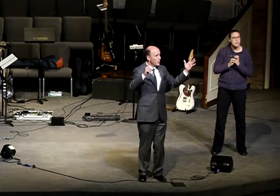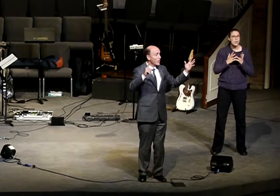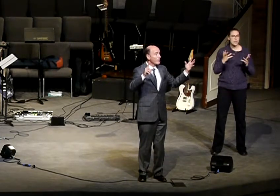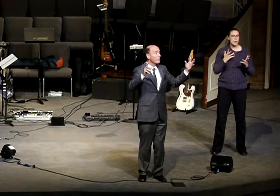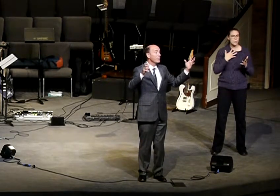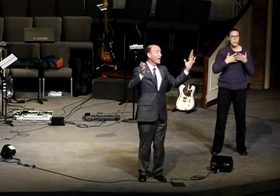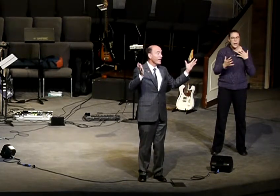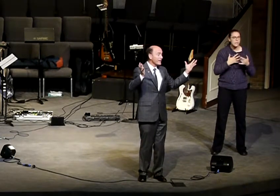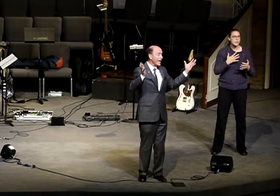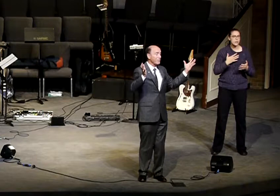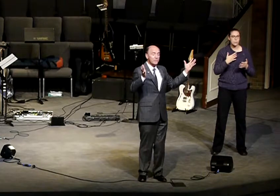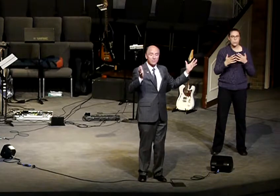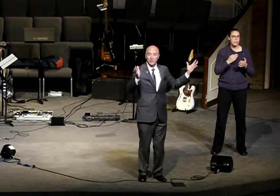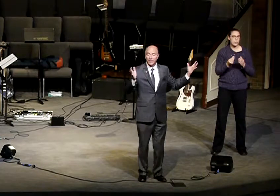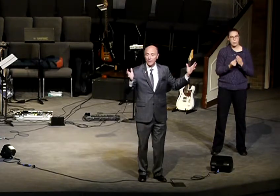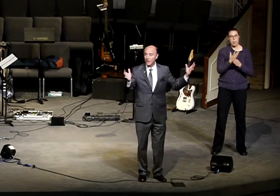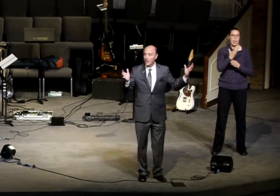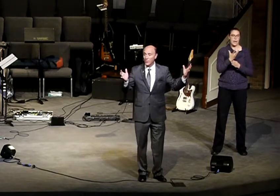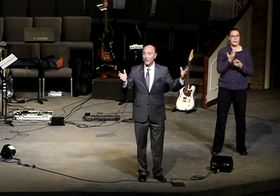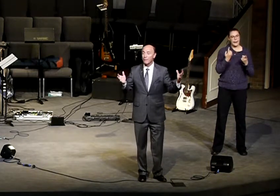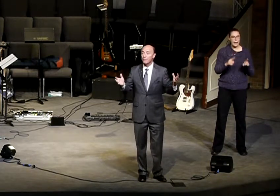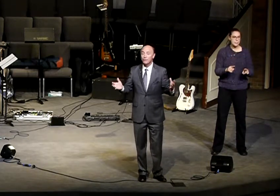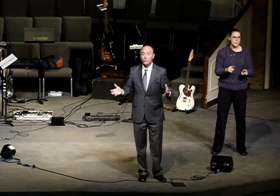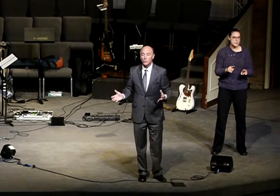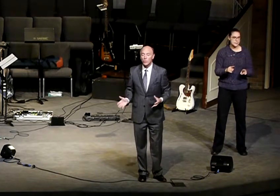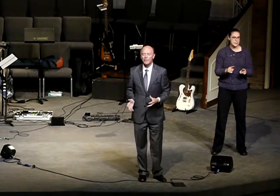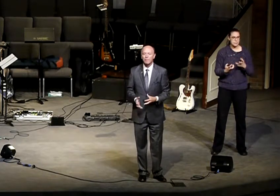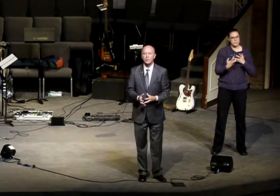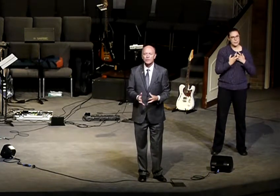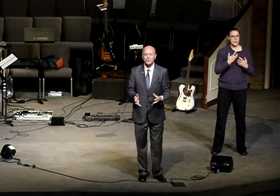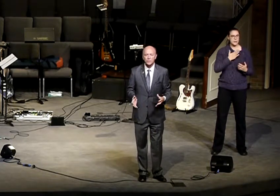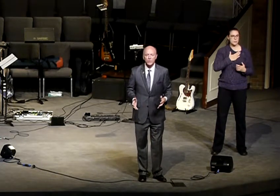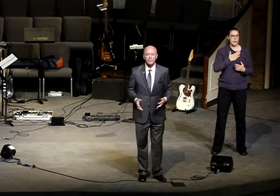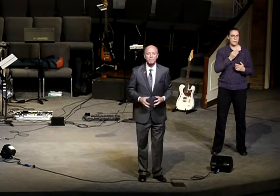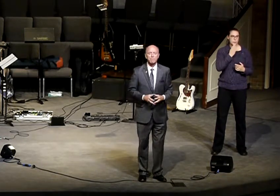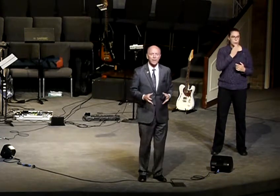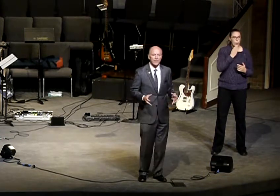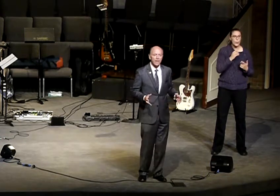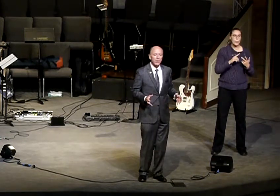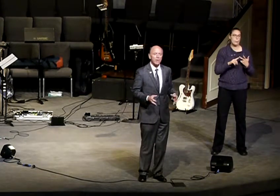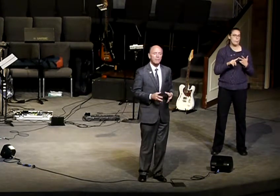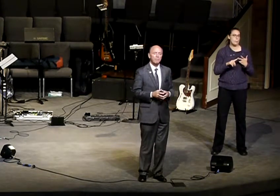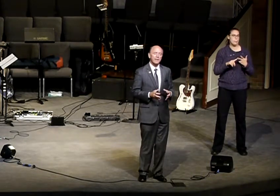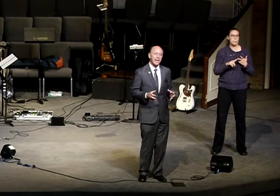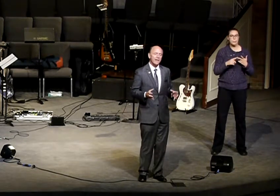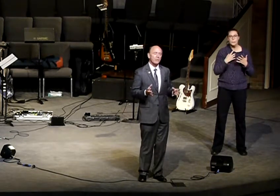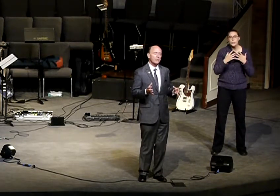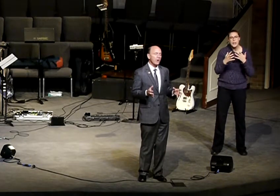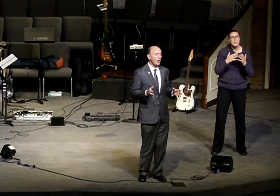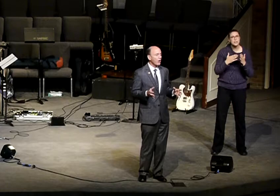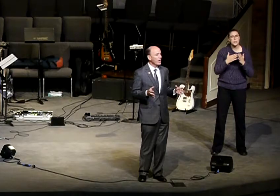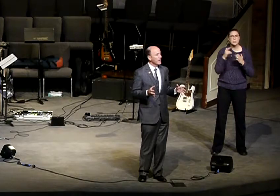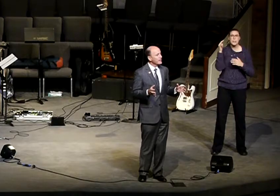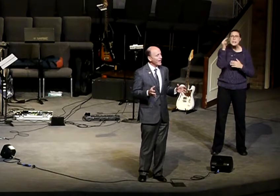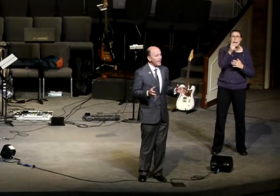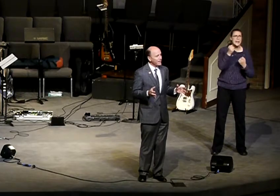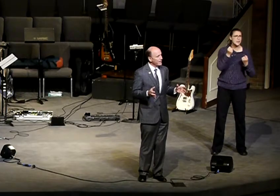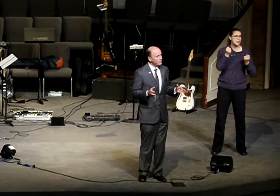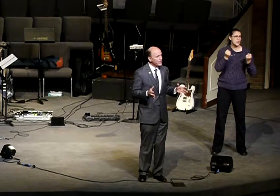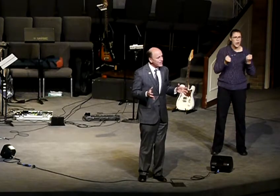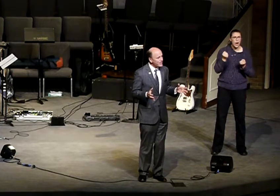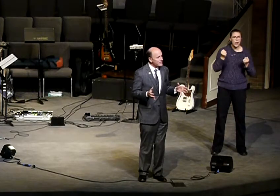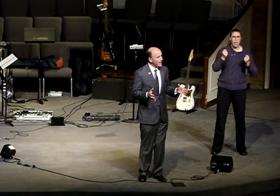is, whatever plant it happens to be. Whatever food, whatever person, whatever brick, whatever plane or car.